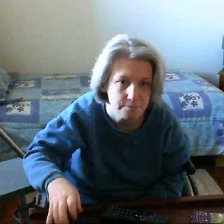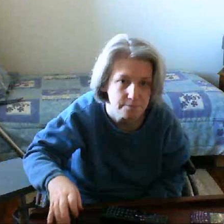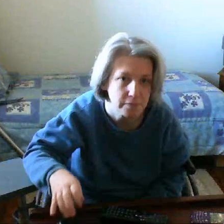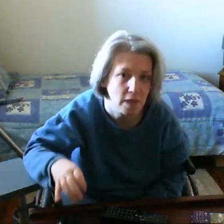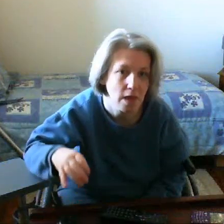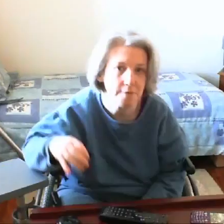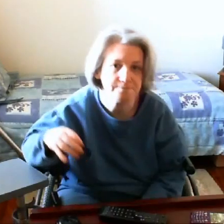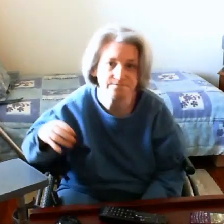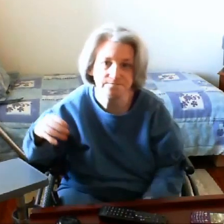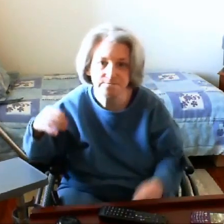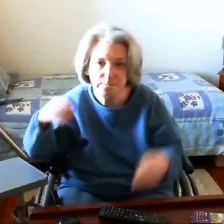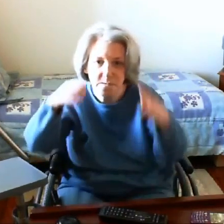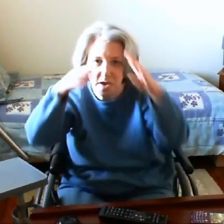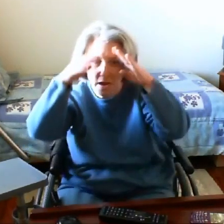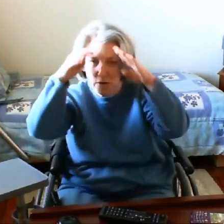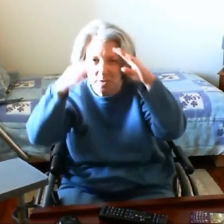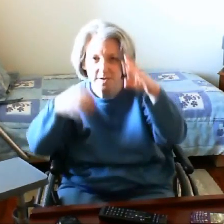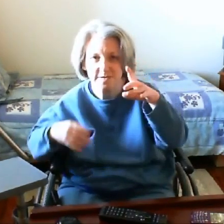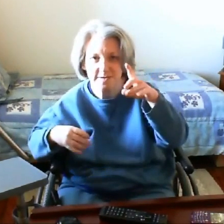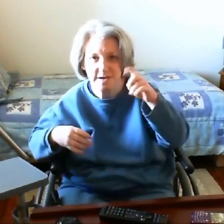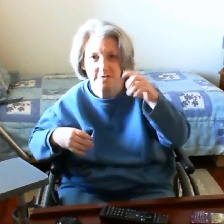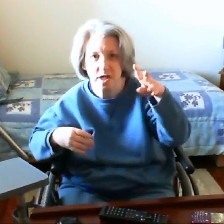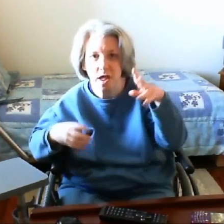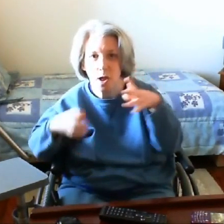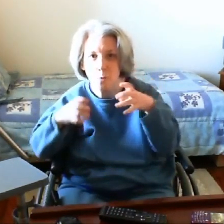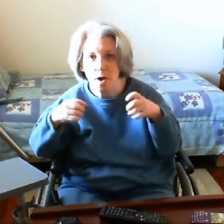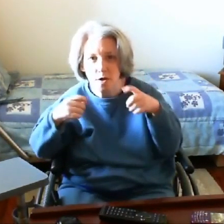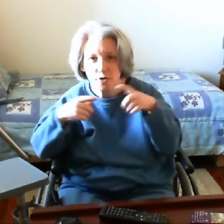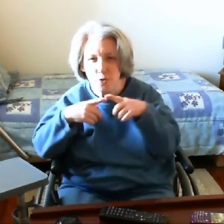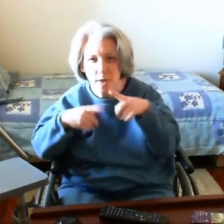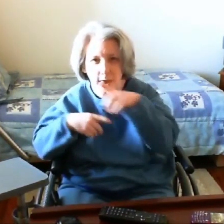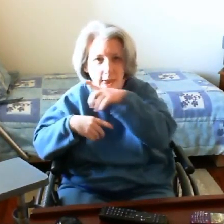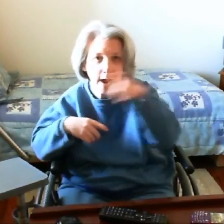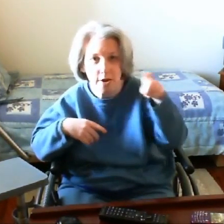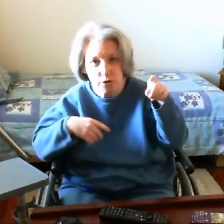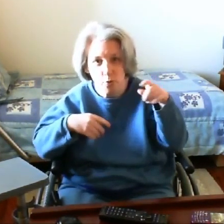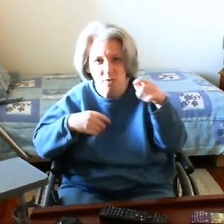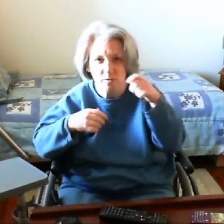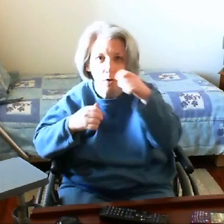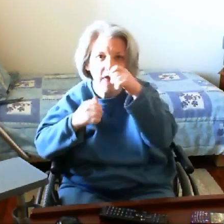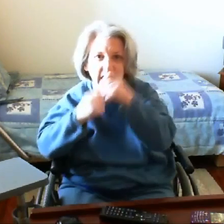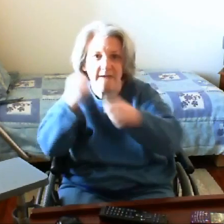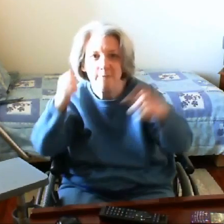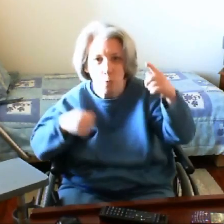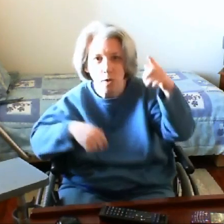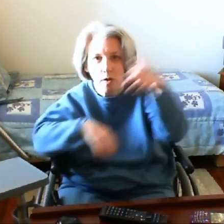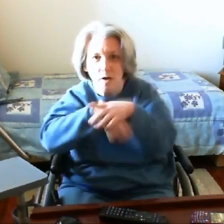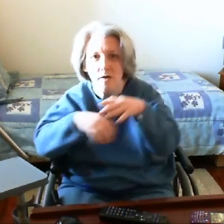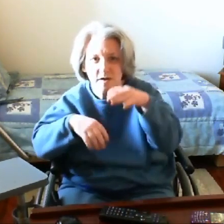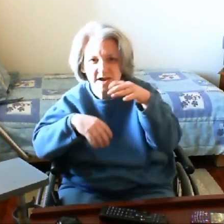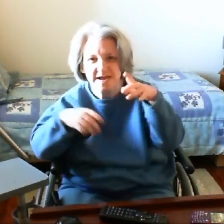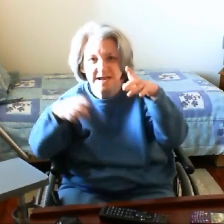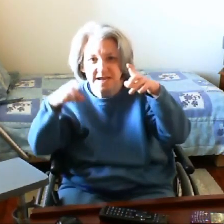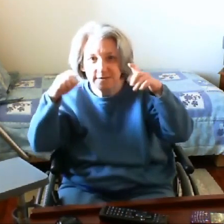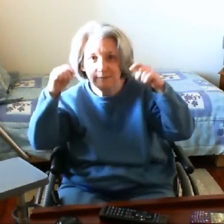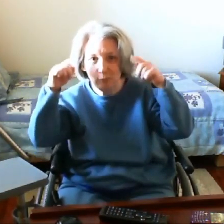Give a light for some of it One pair of candy